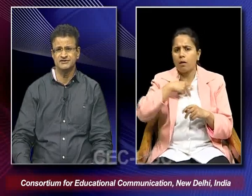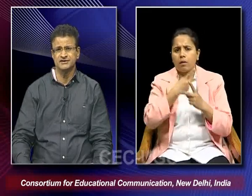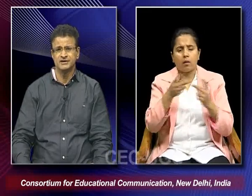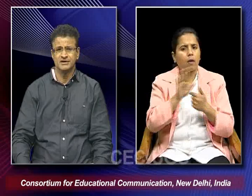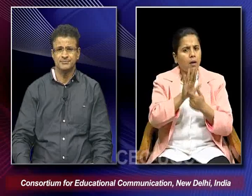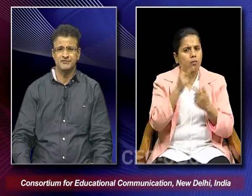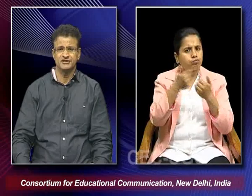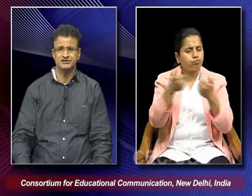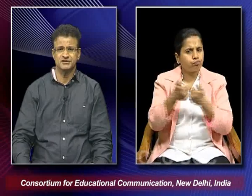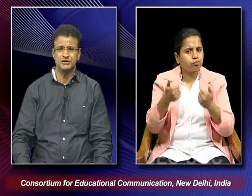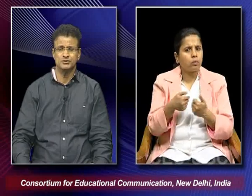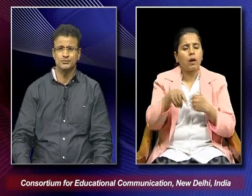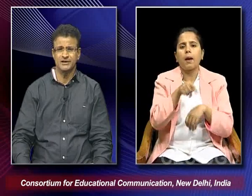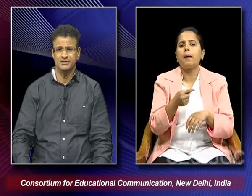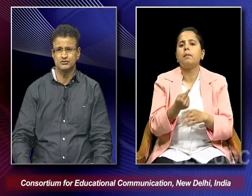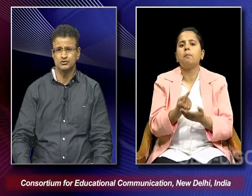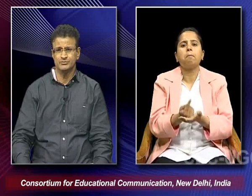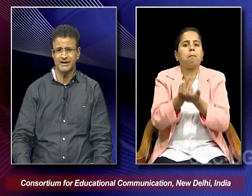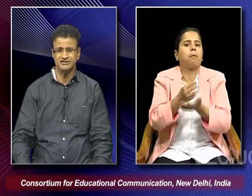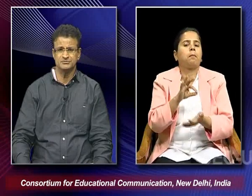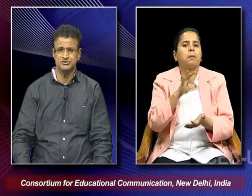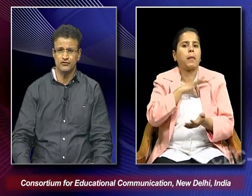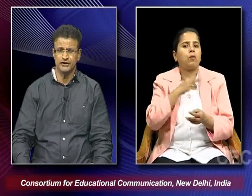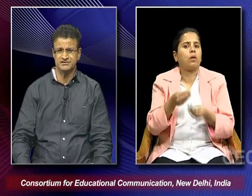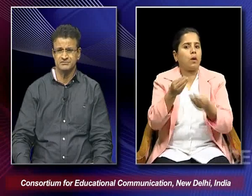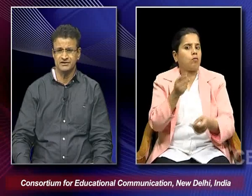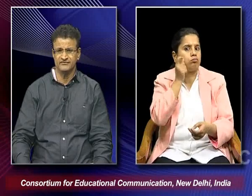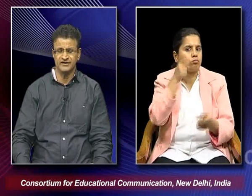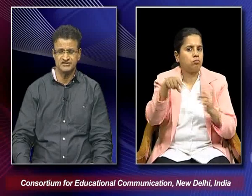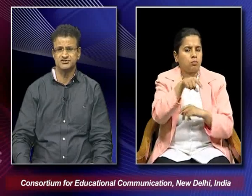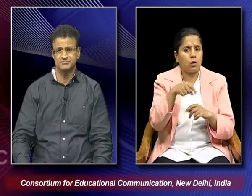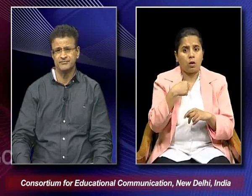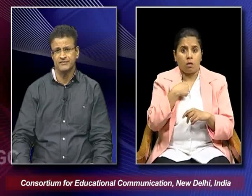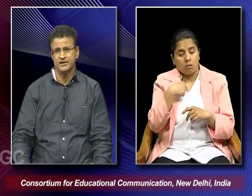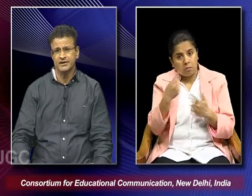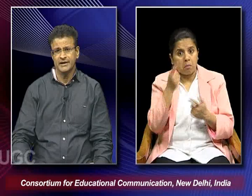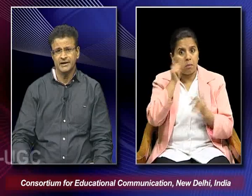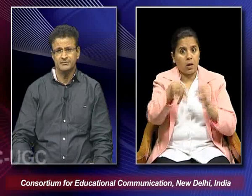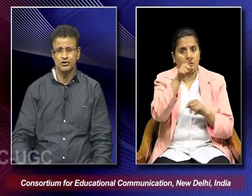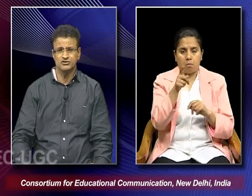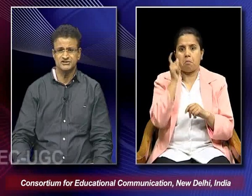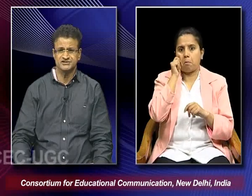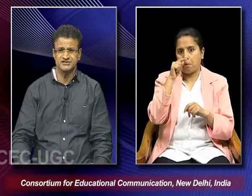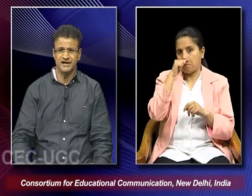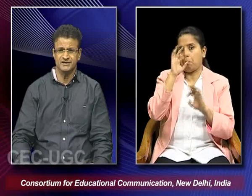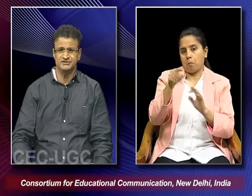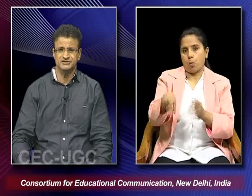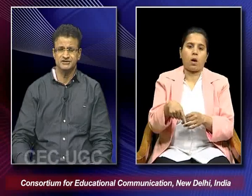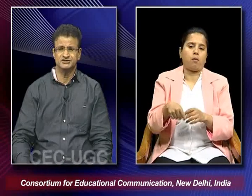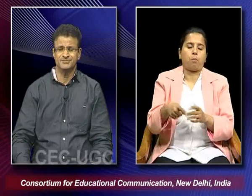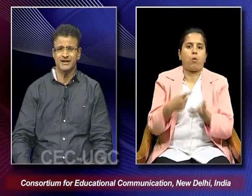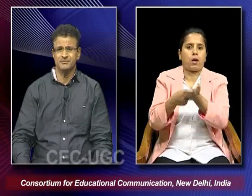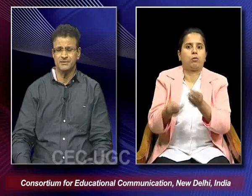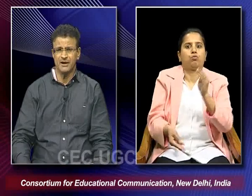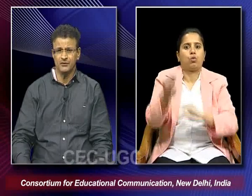gives privilege to male through mechanisms of voyeurism and fetishism, and because his desires